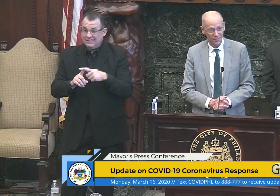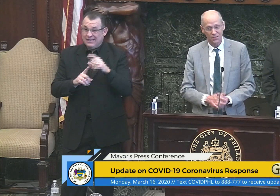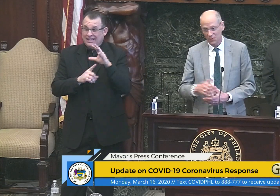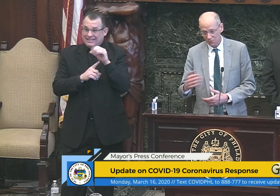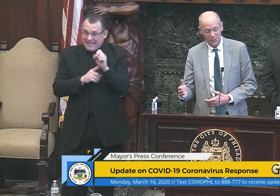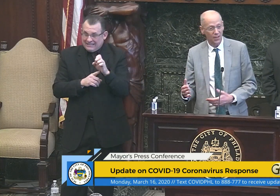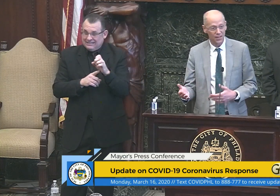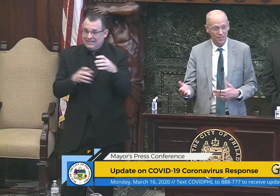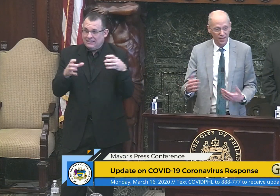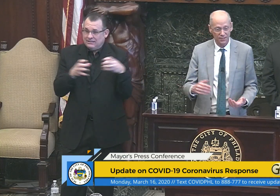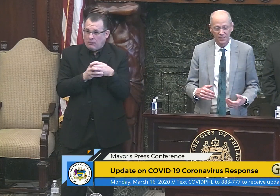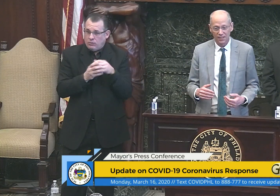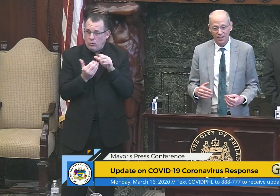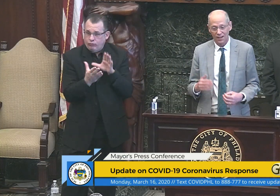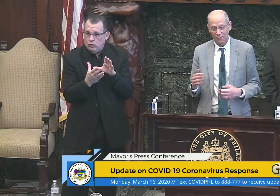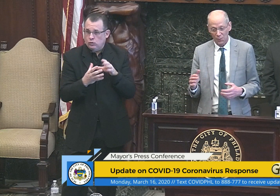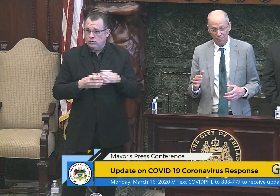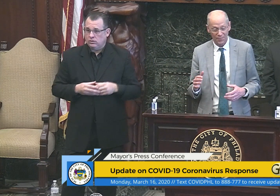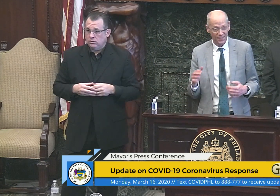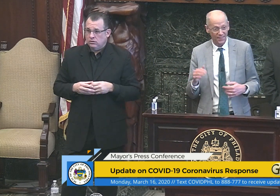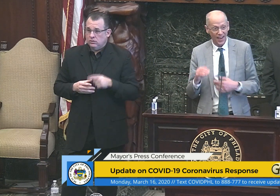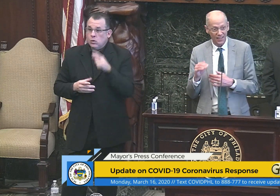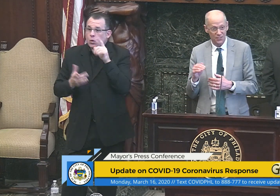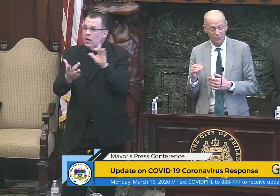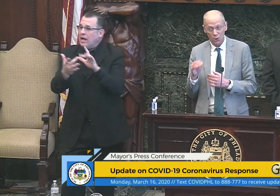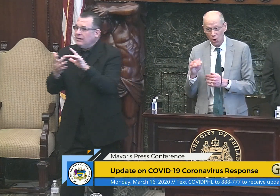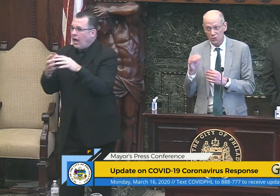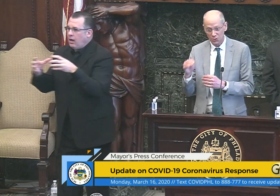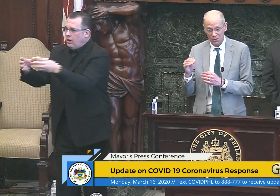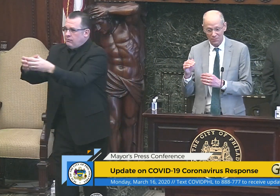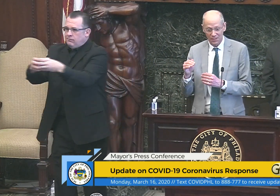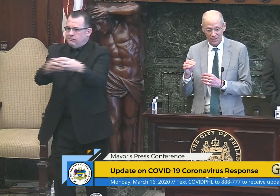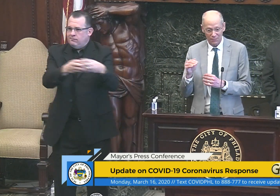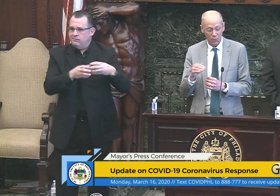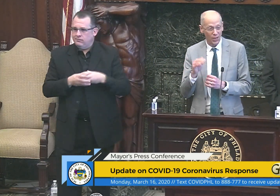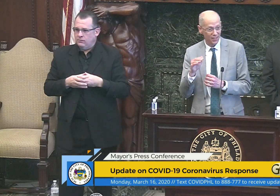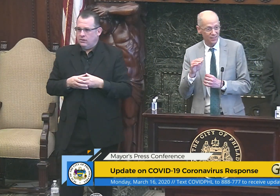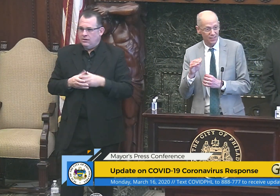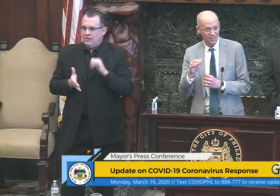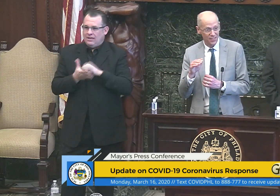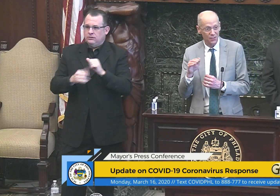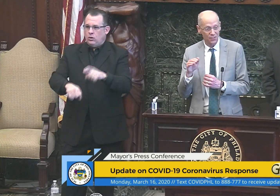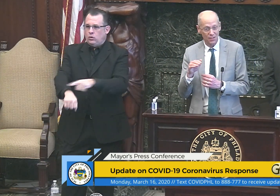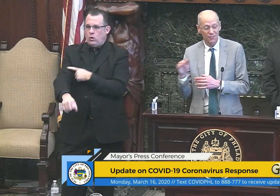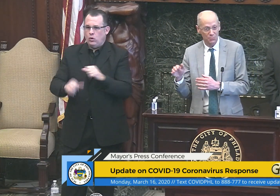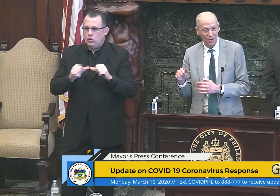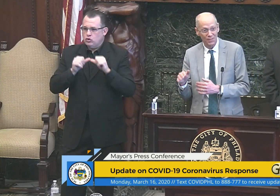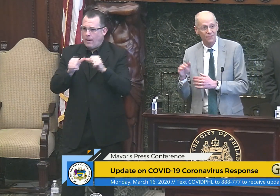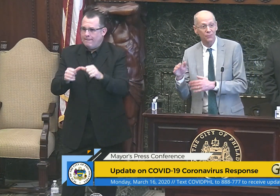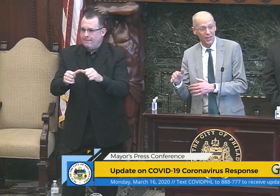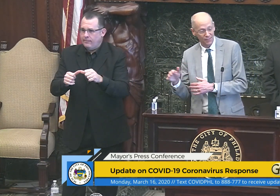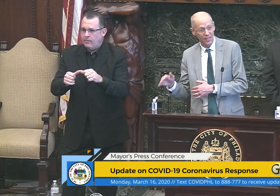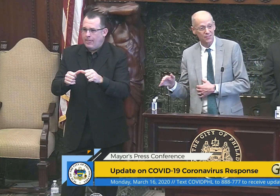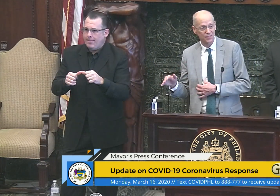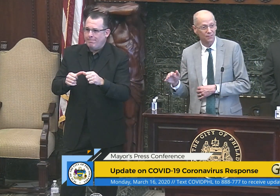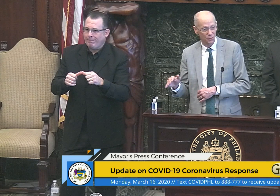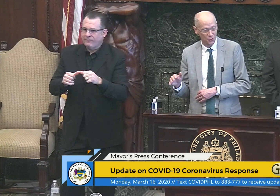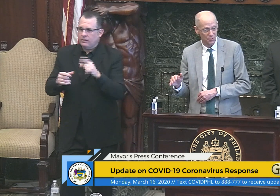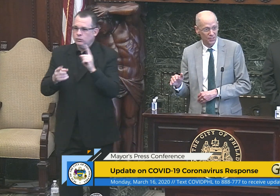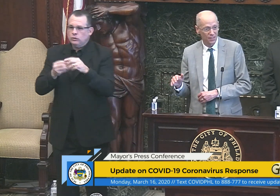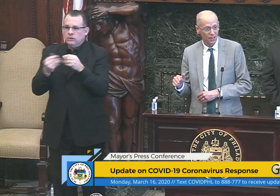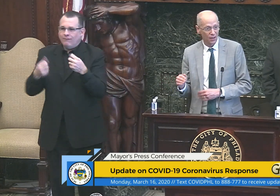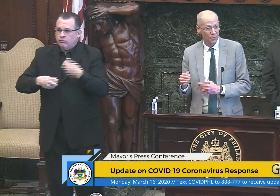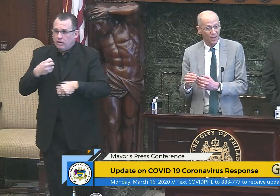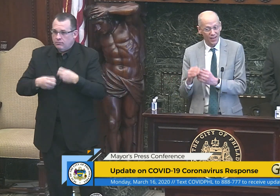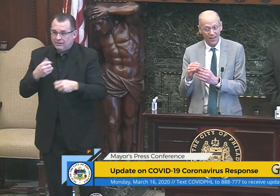interview cases, we interview the contacts. We think that is a long-term going to be the way to continue to solve this problem. Even if we have cases in the